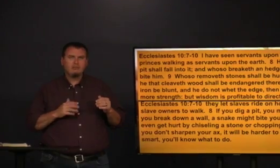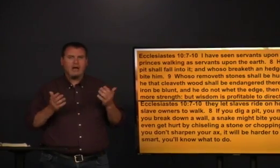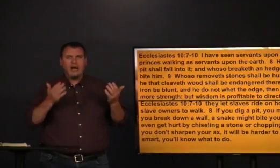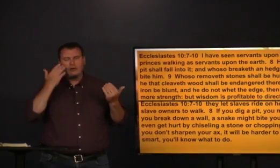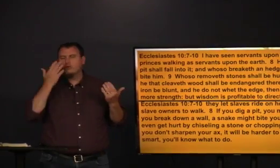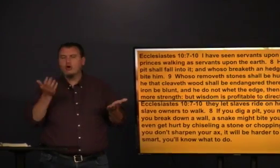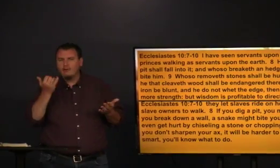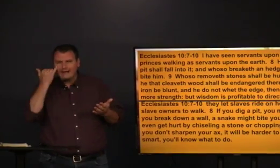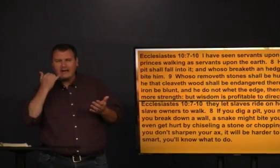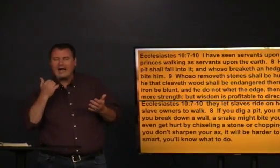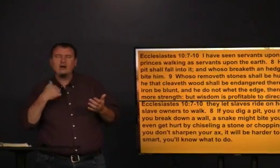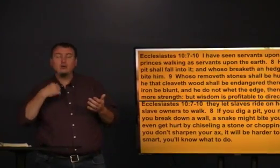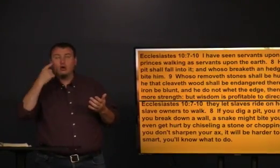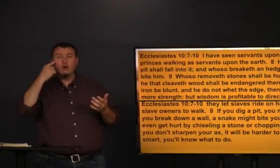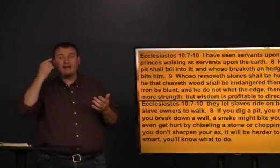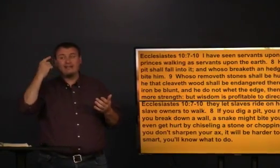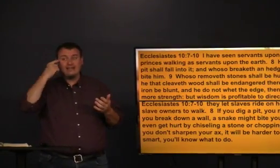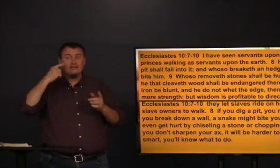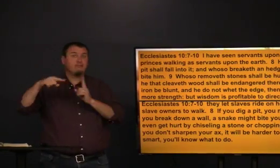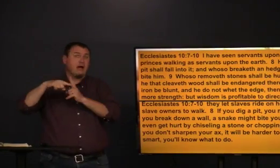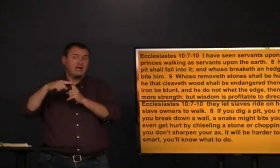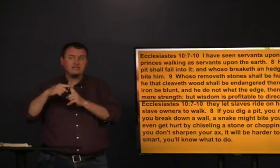I don't know if I think it's positive.